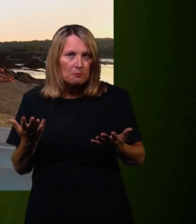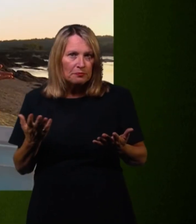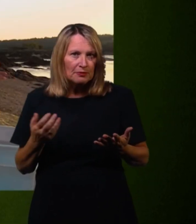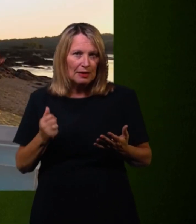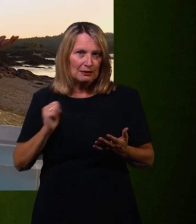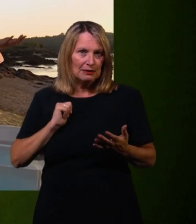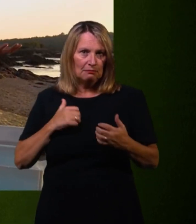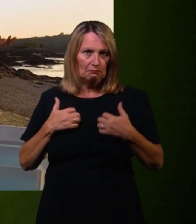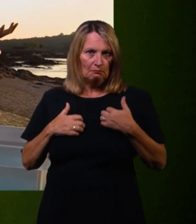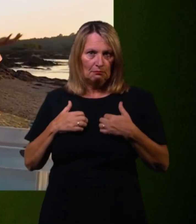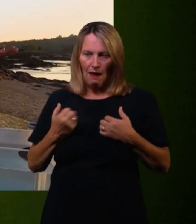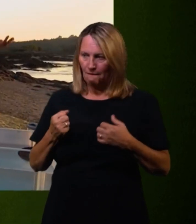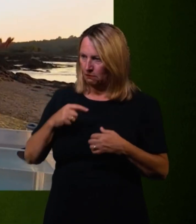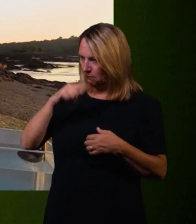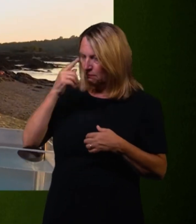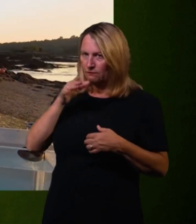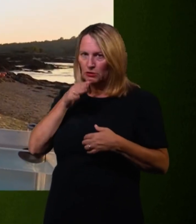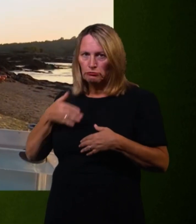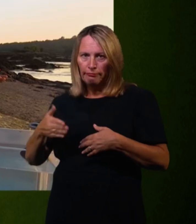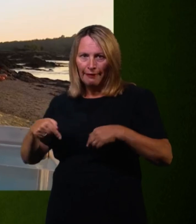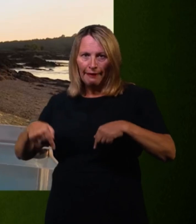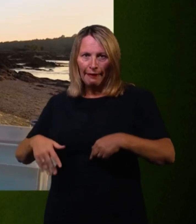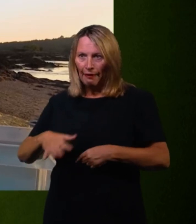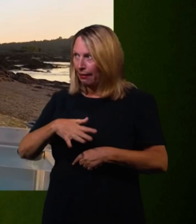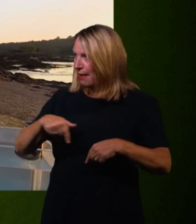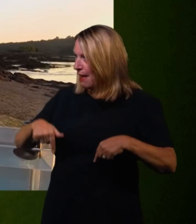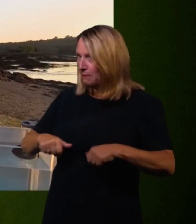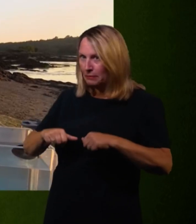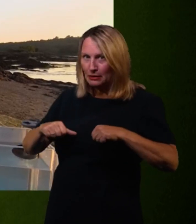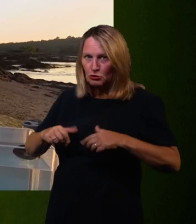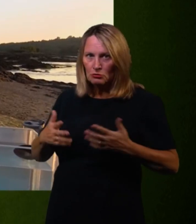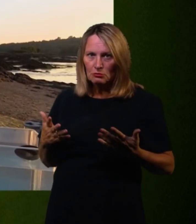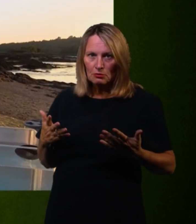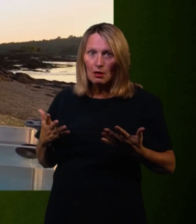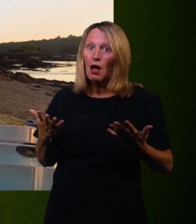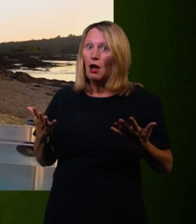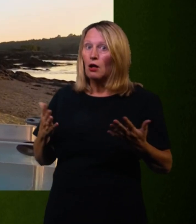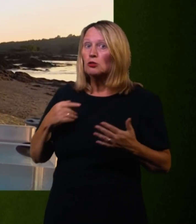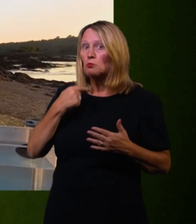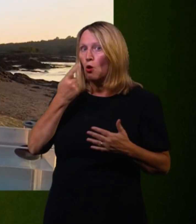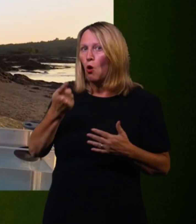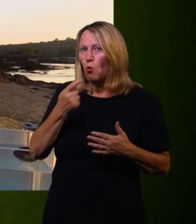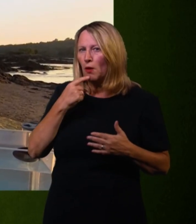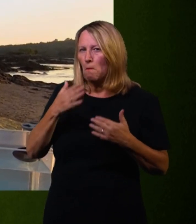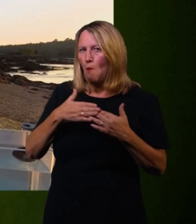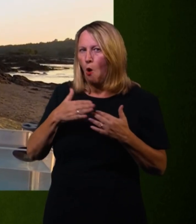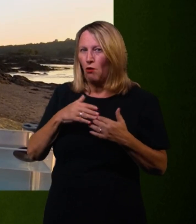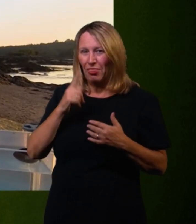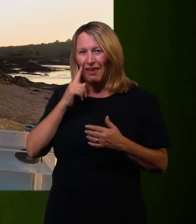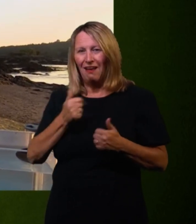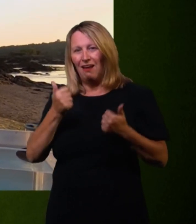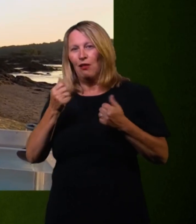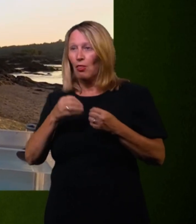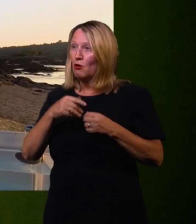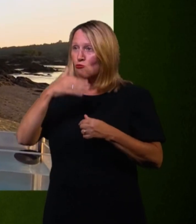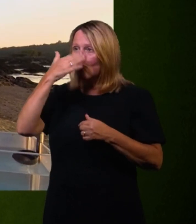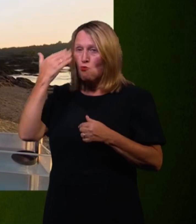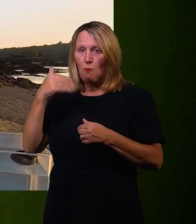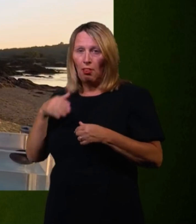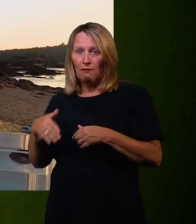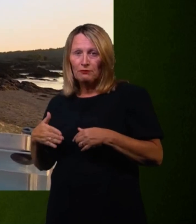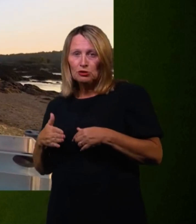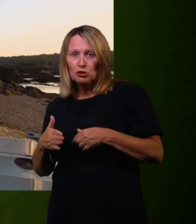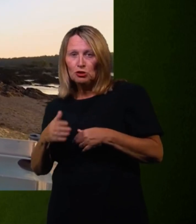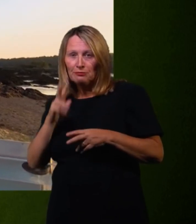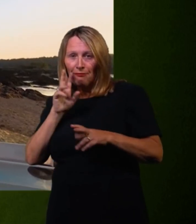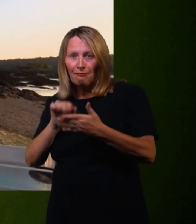quite exciting, getting exotic tropical species on our shores. However, tomorrow what we are going to see is how it's not all rosy